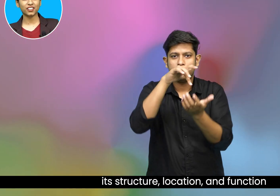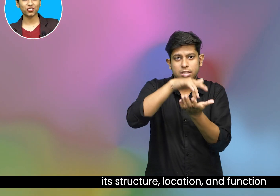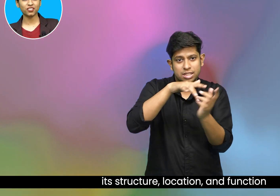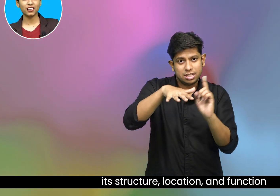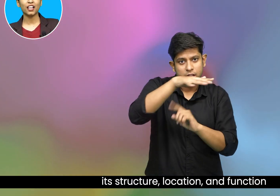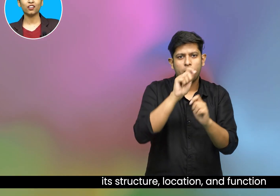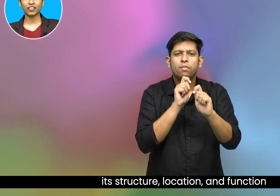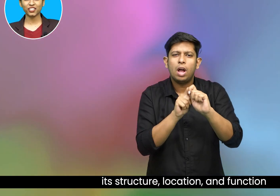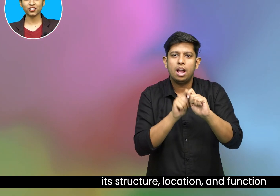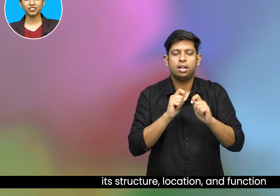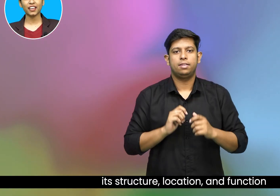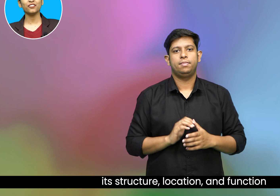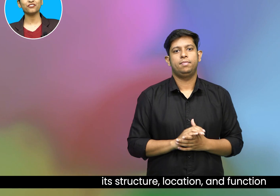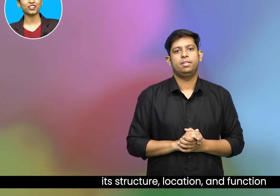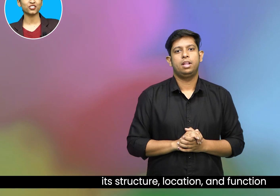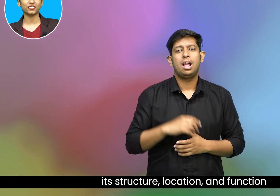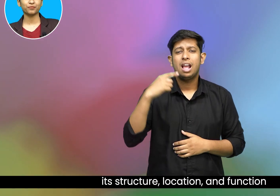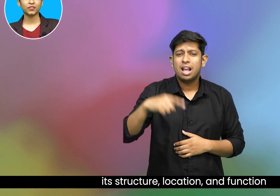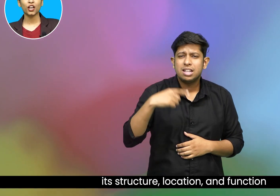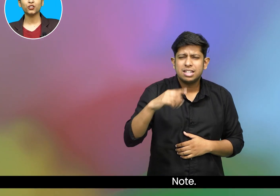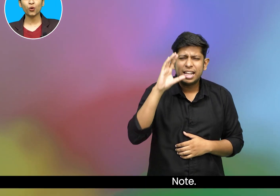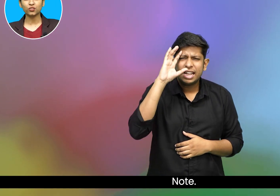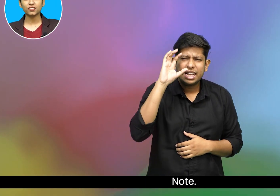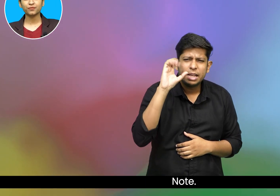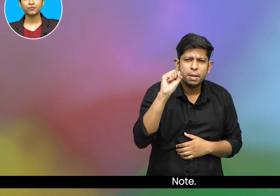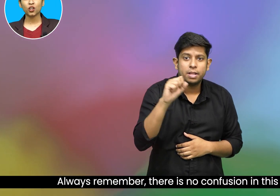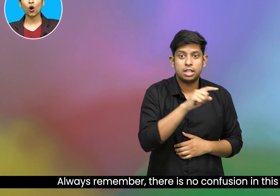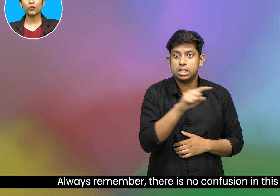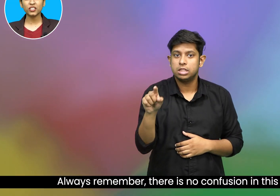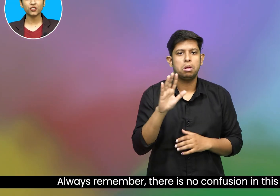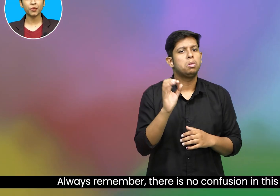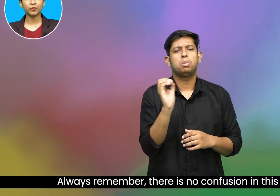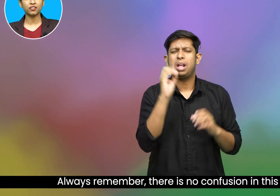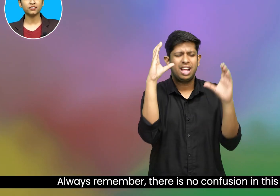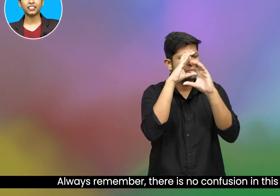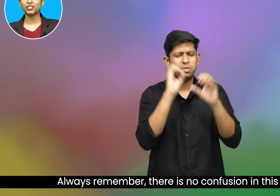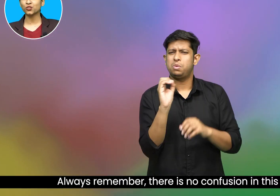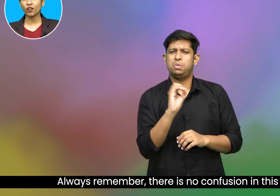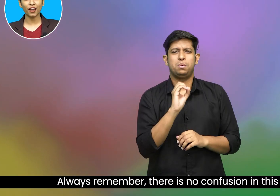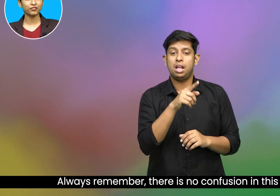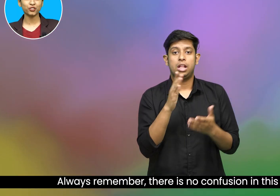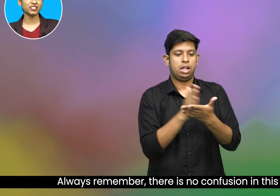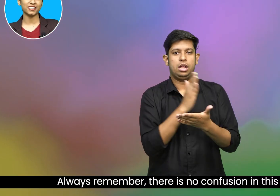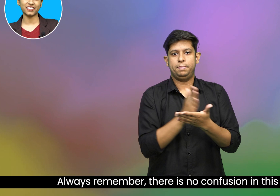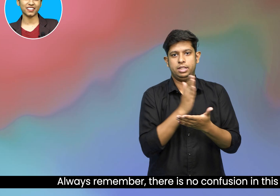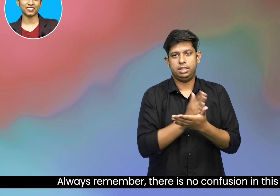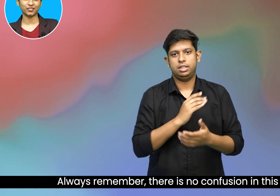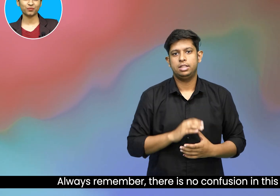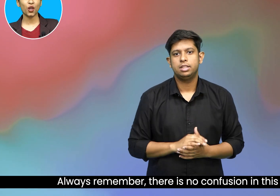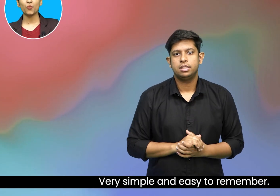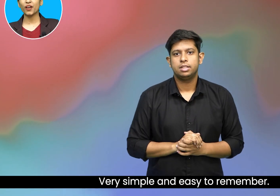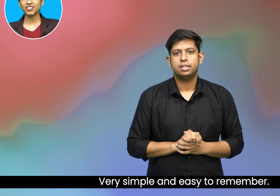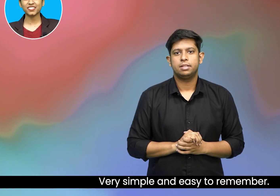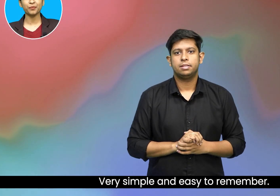its structure, location and function. Note, always remember there is no confusion in this